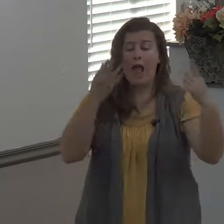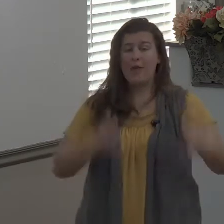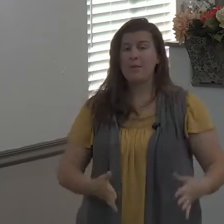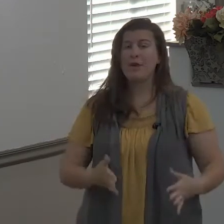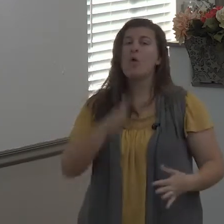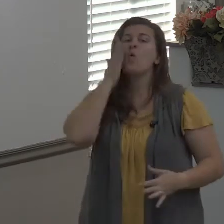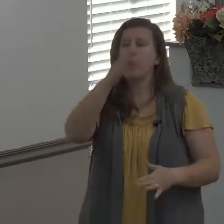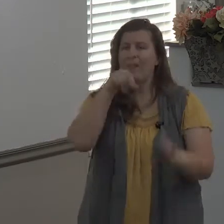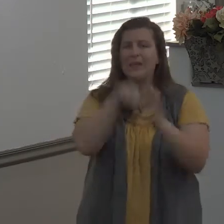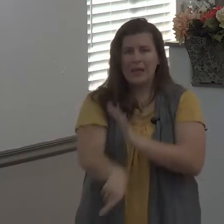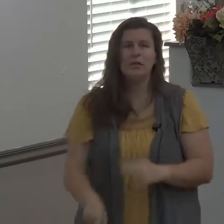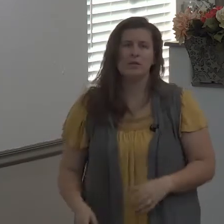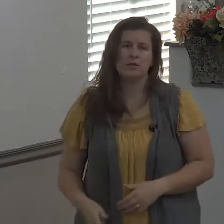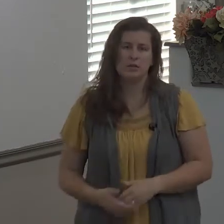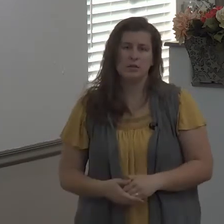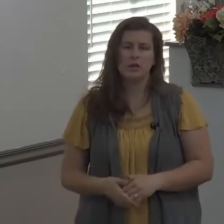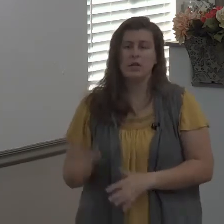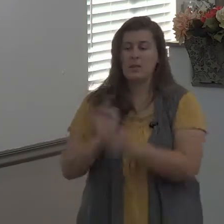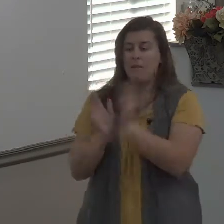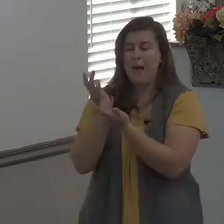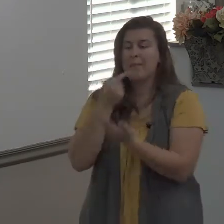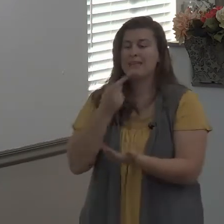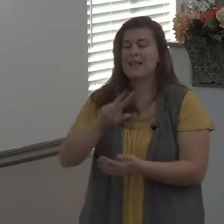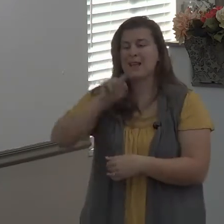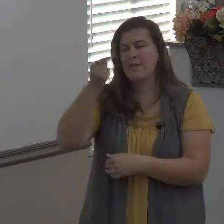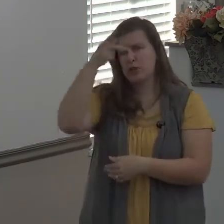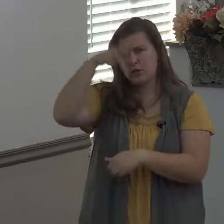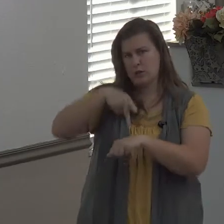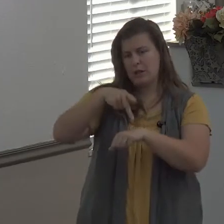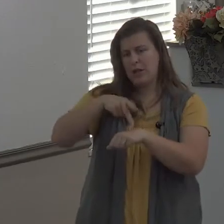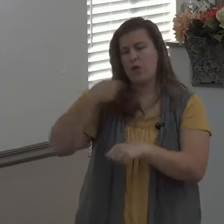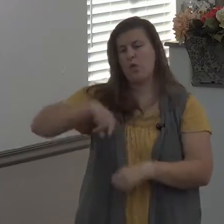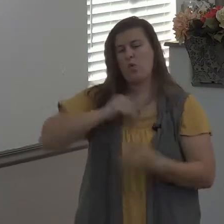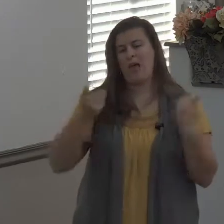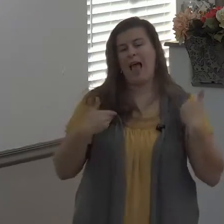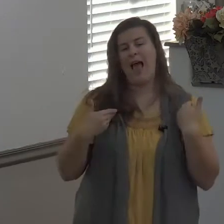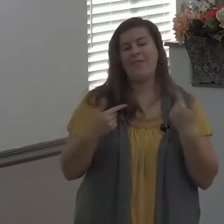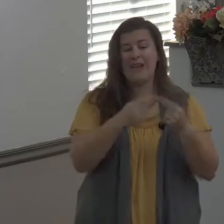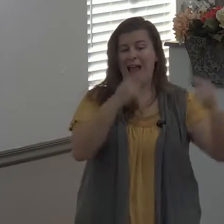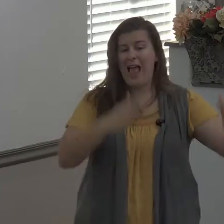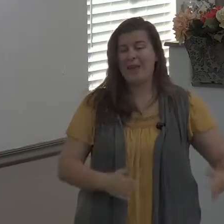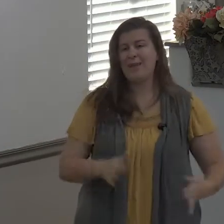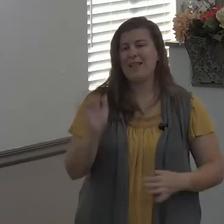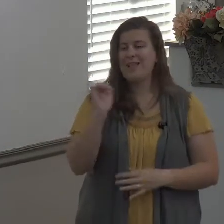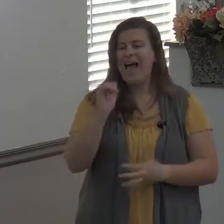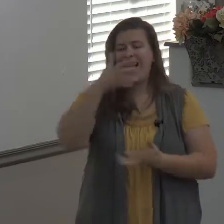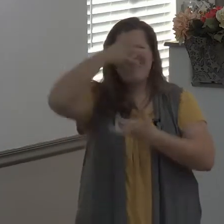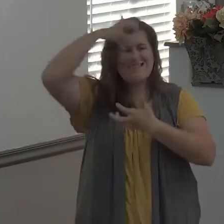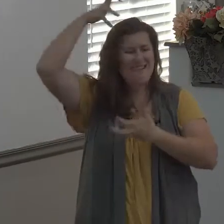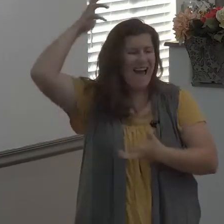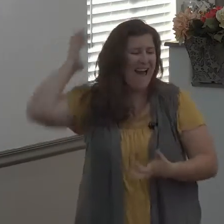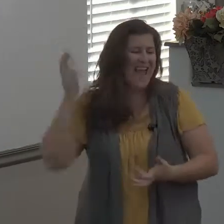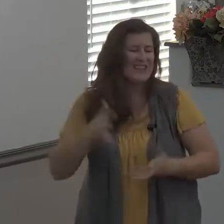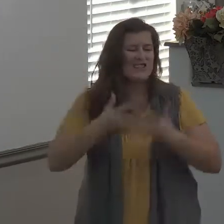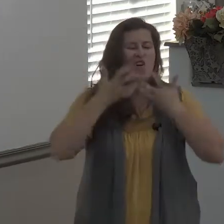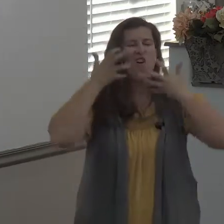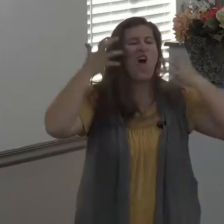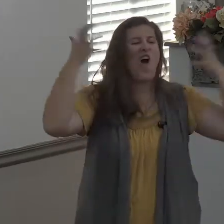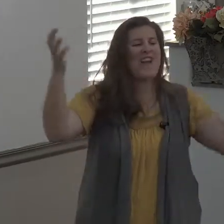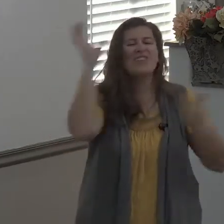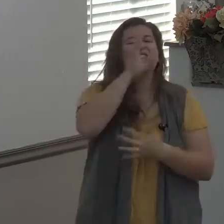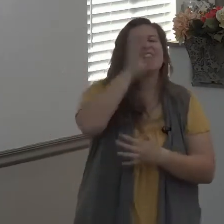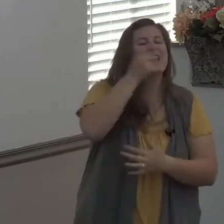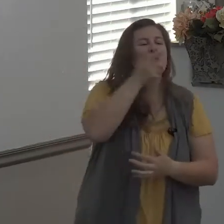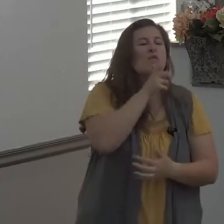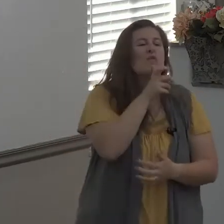challenge for us is this, and this is where we got to be really careful. Our enemy is out to kill. The Word of God says in the book of 1 Peter that we